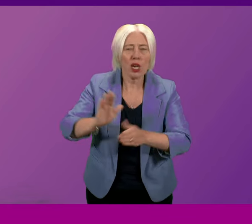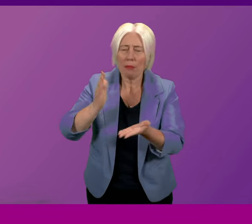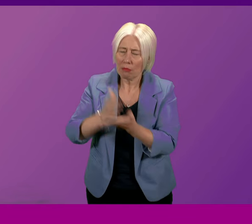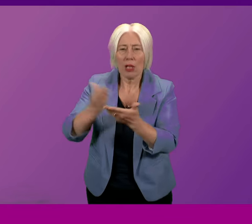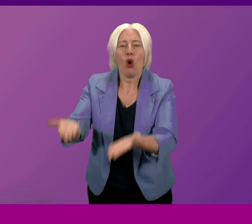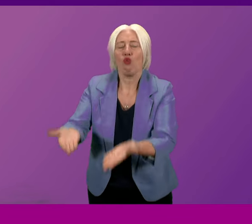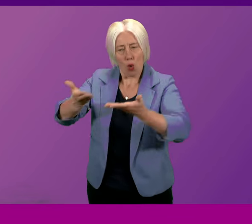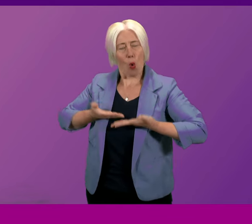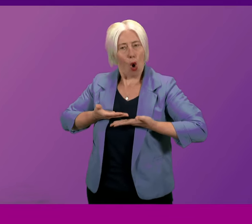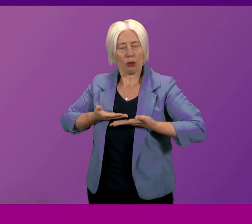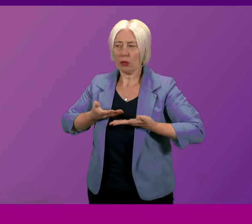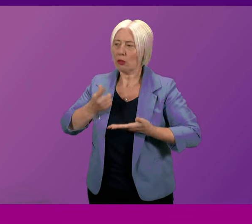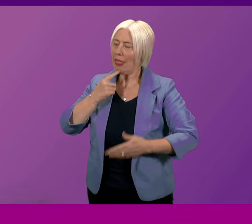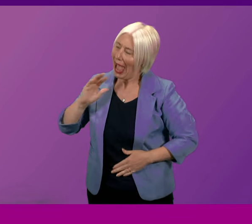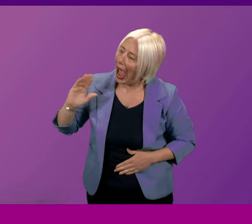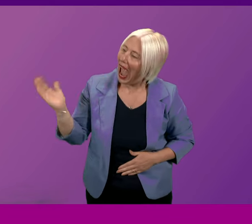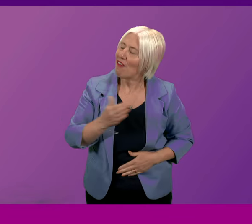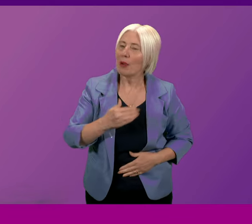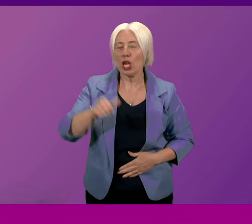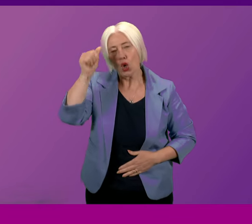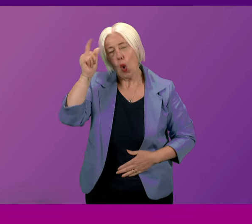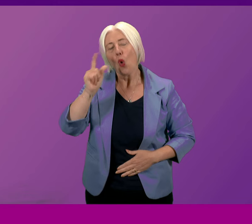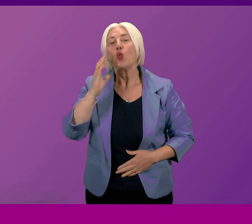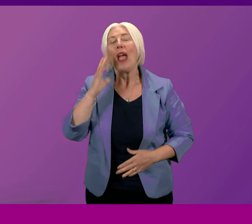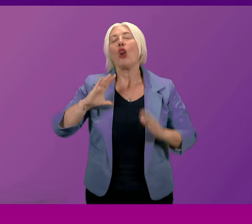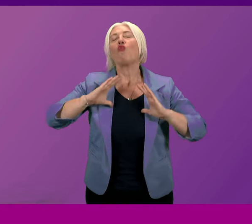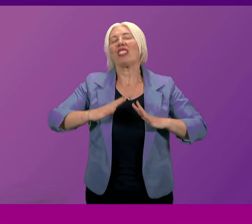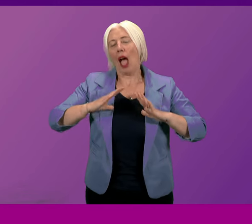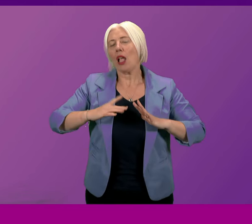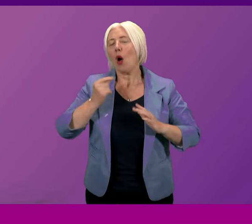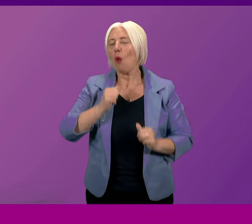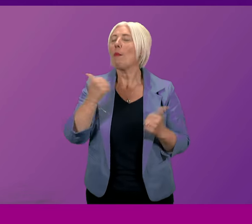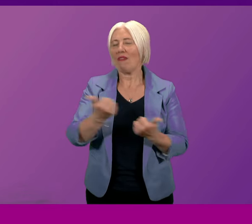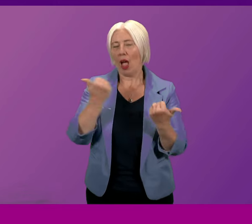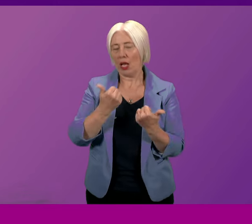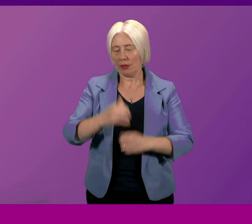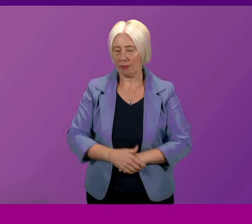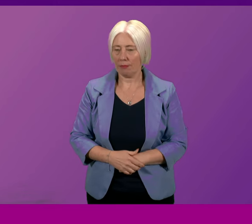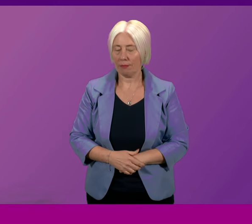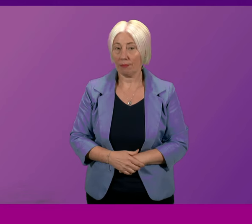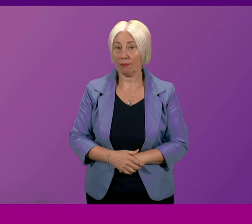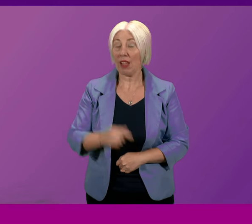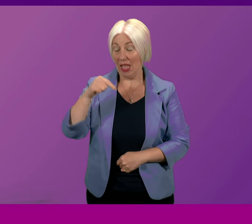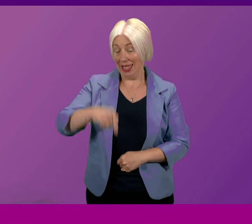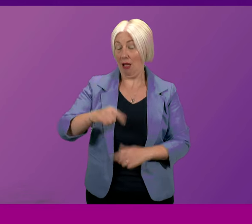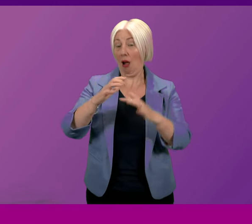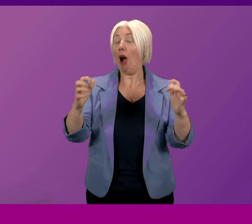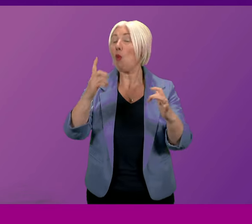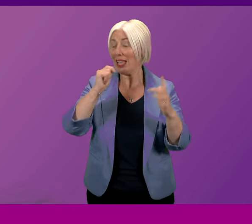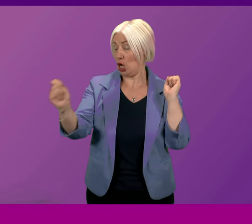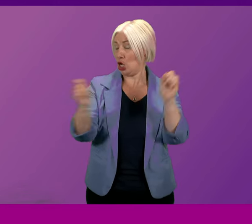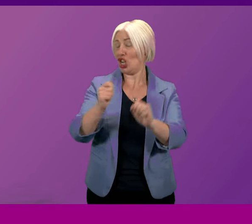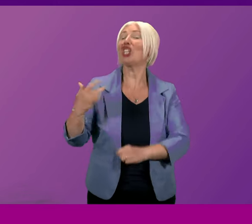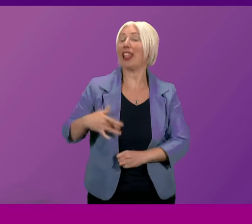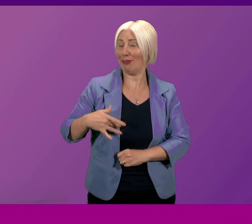everyone can enjoy the promise of a comfortable retirement. This chamber can be transformative. So,